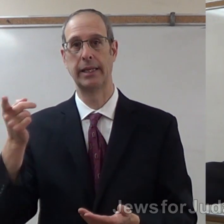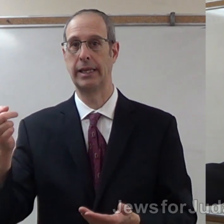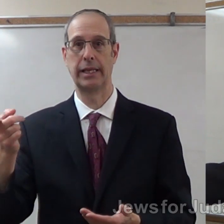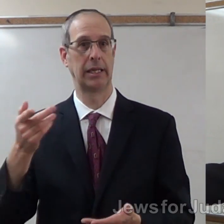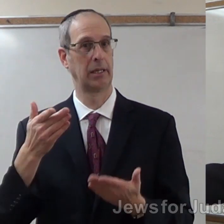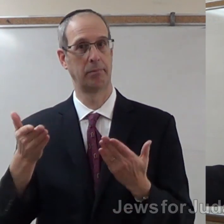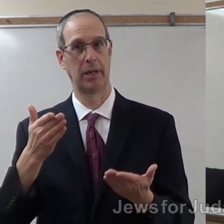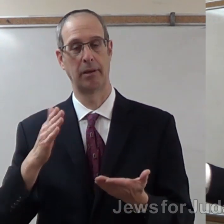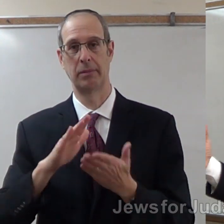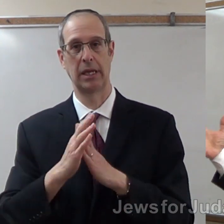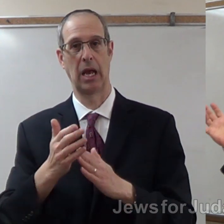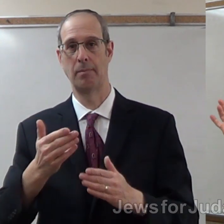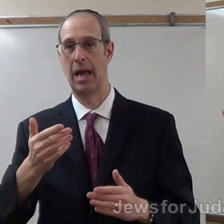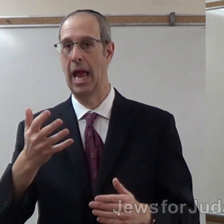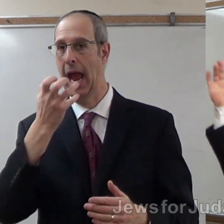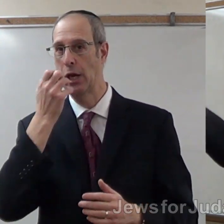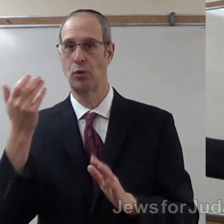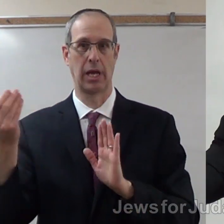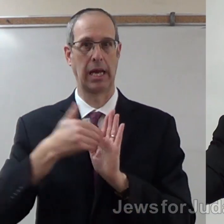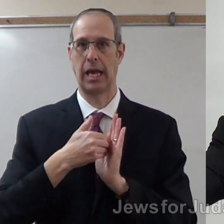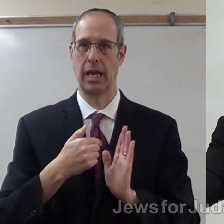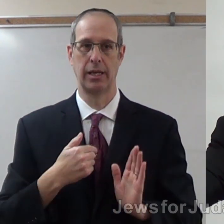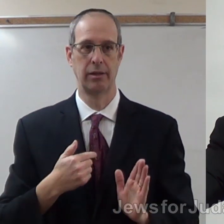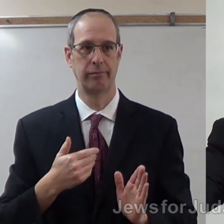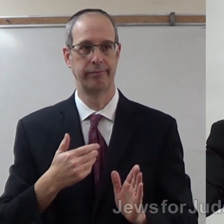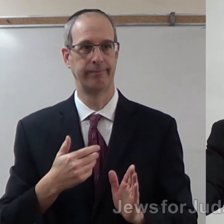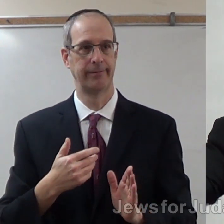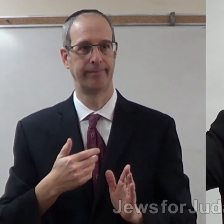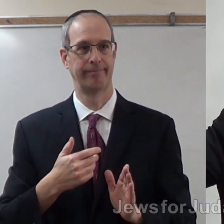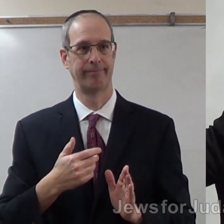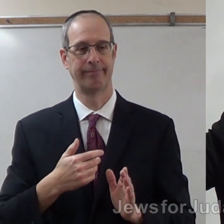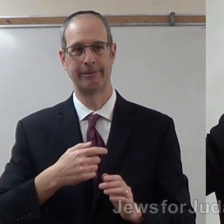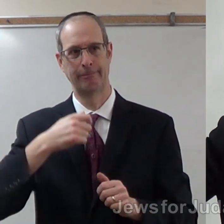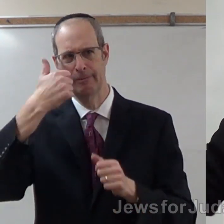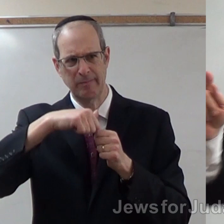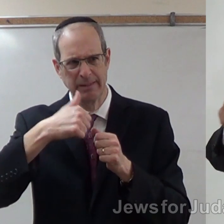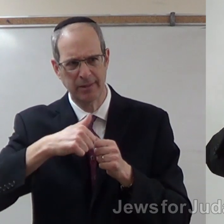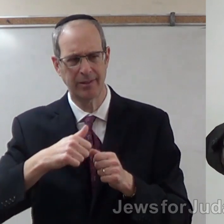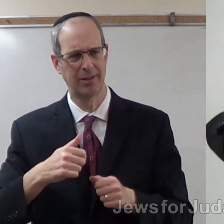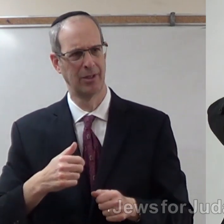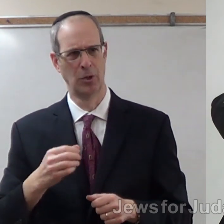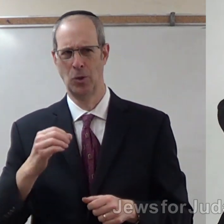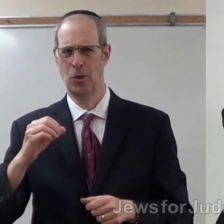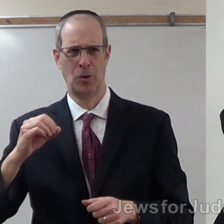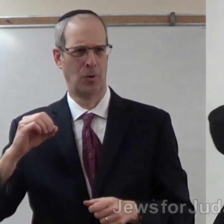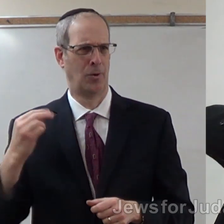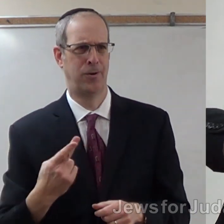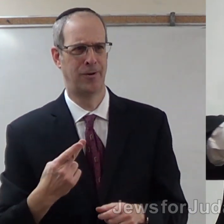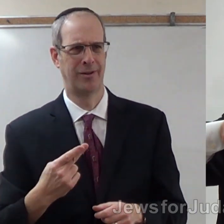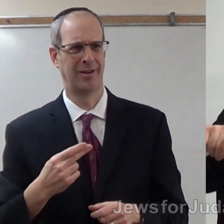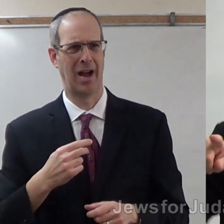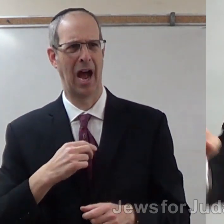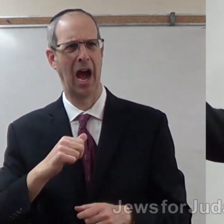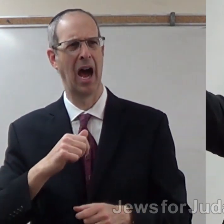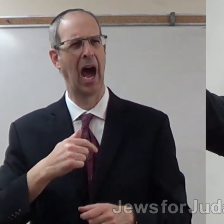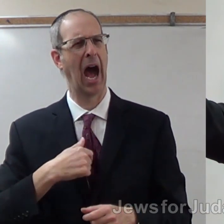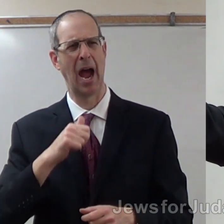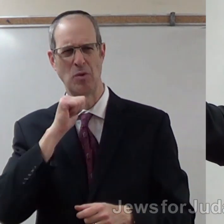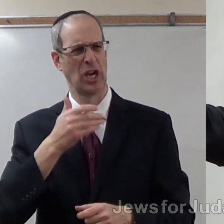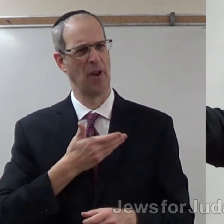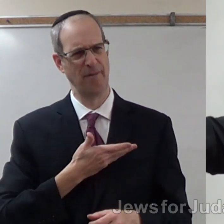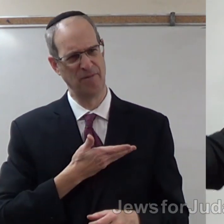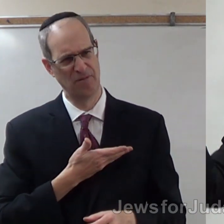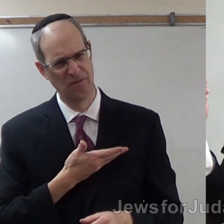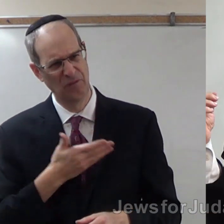angry with me. He could have had a grudge against me. He could have said, oh, I'm not going to invite him to my